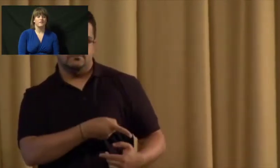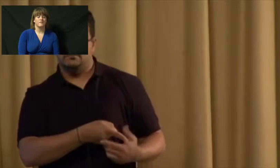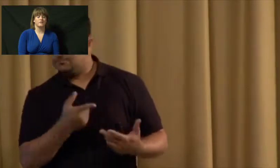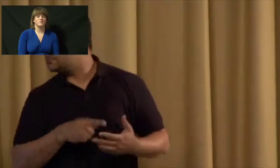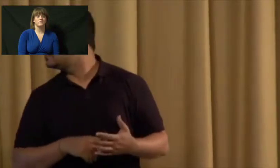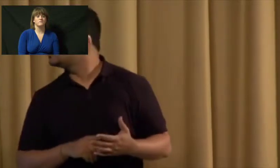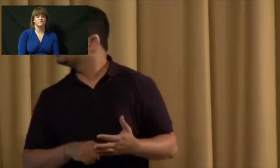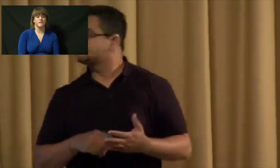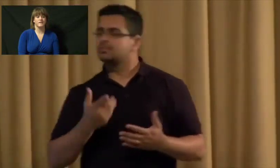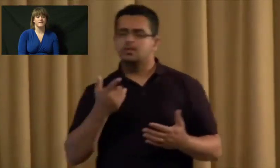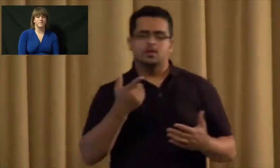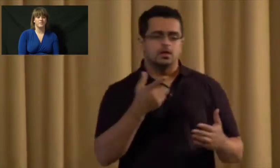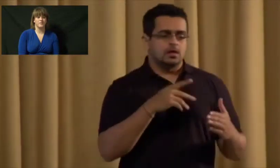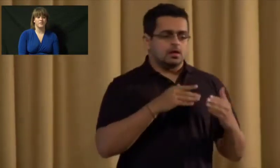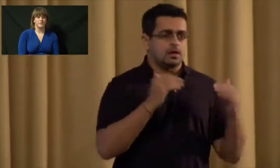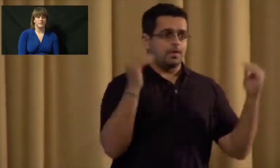So all the support was ready.